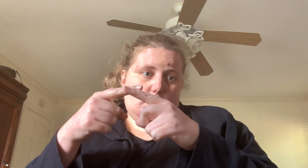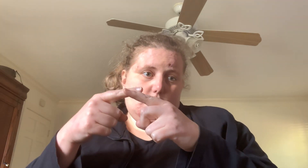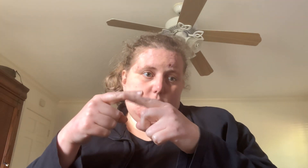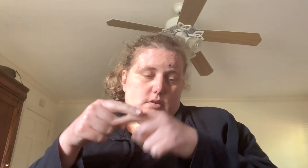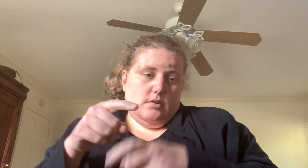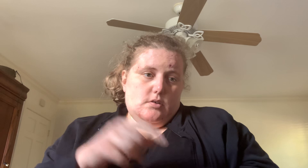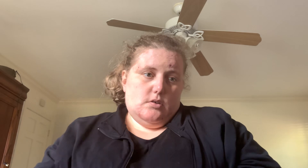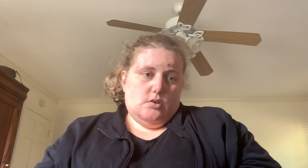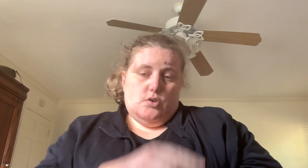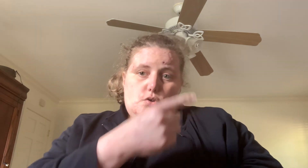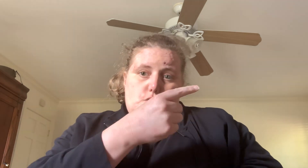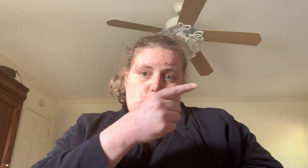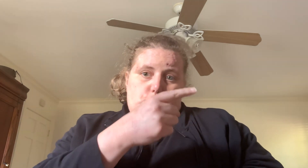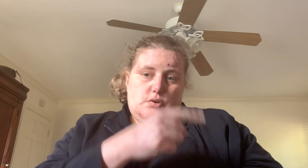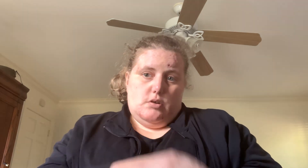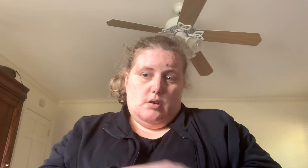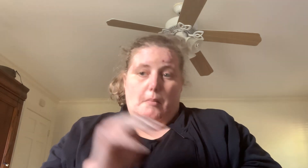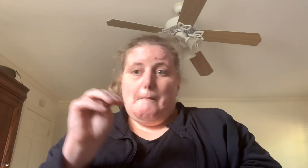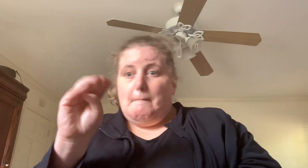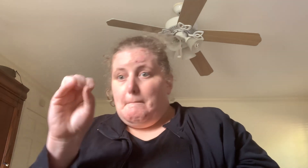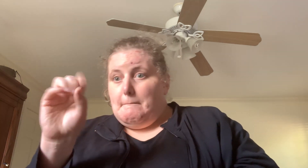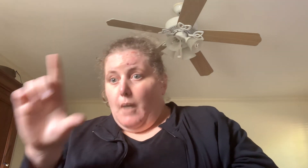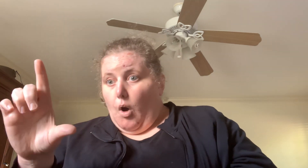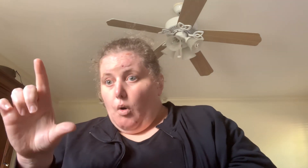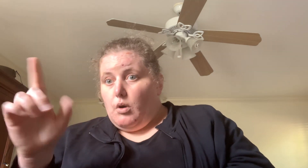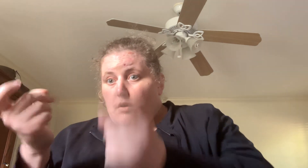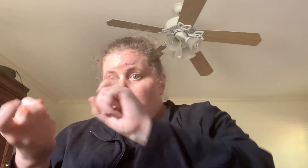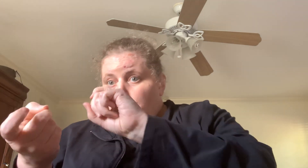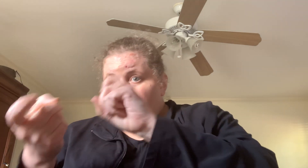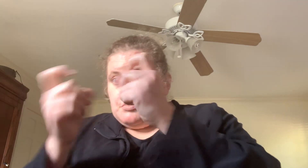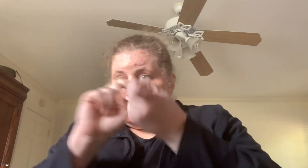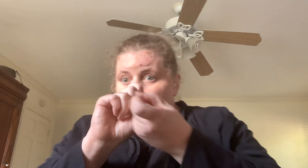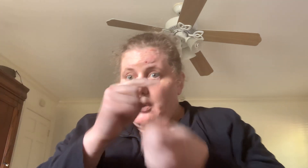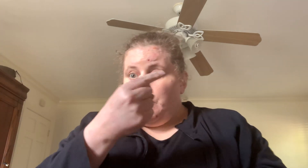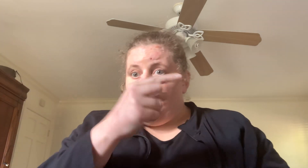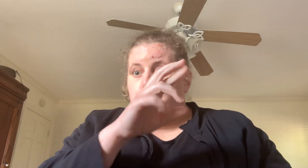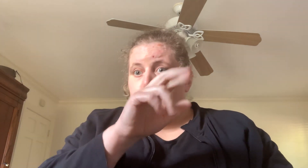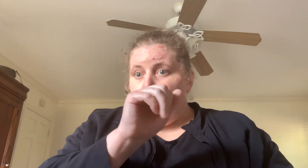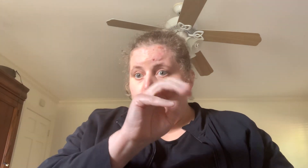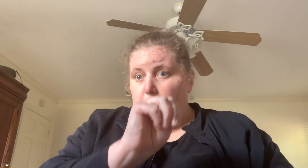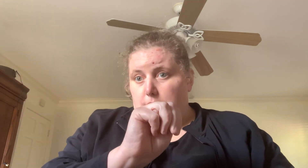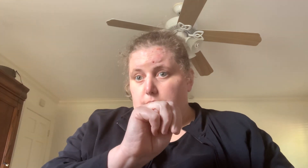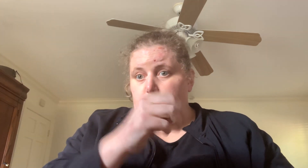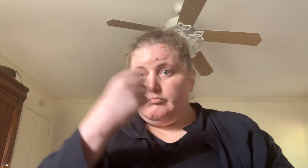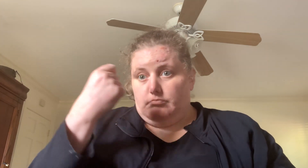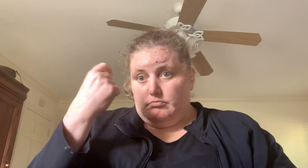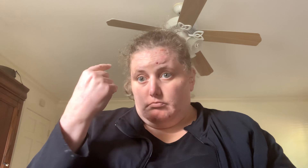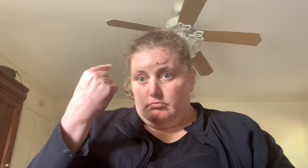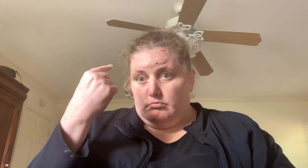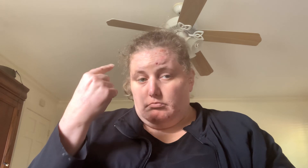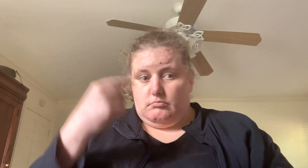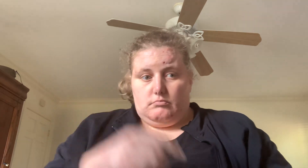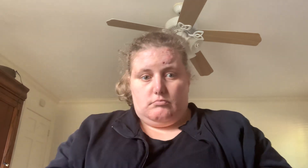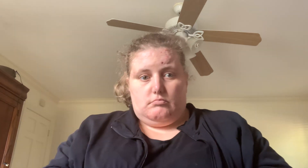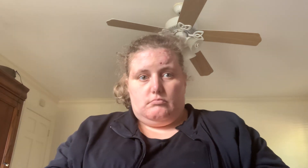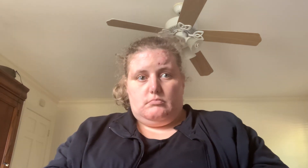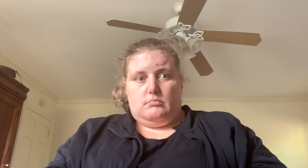from moles to grams. Same screen. I want to make sure you're looking at the differences. So how